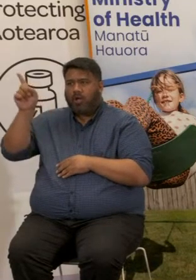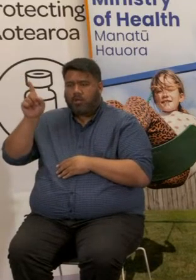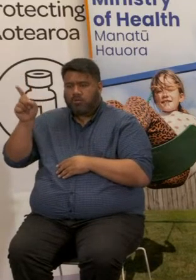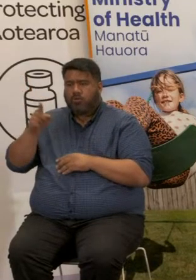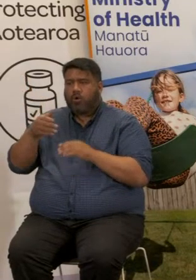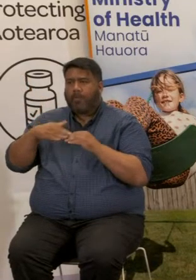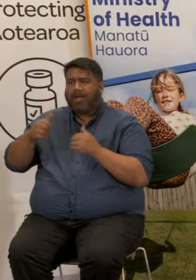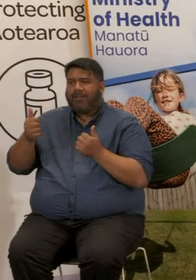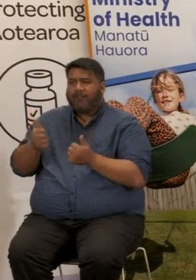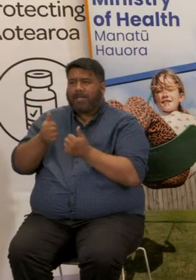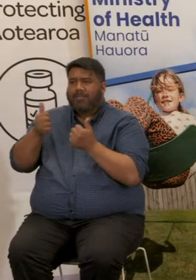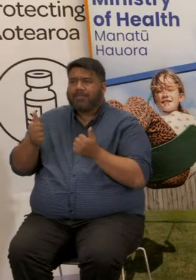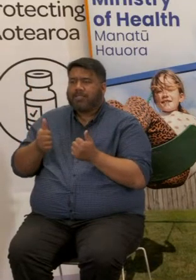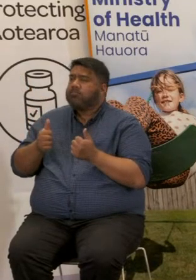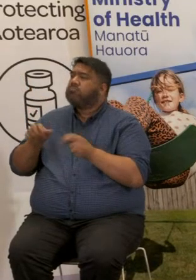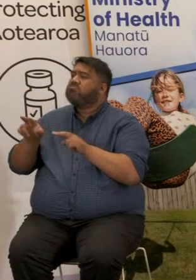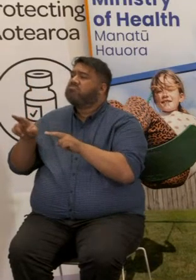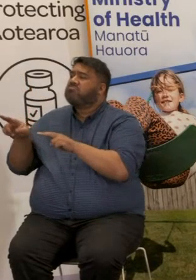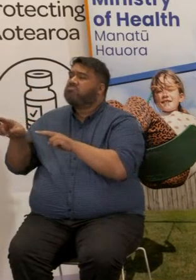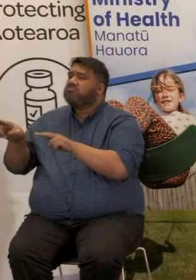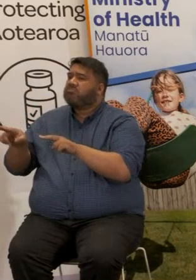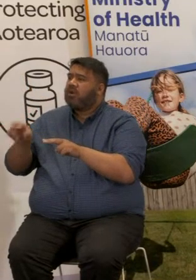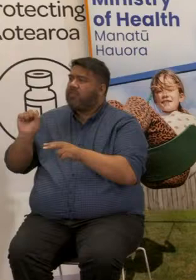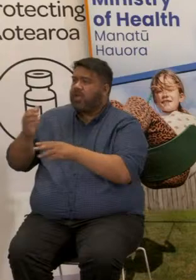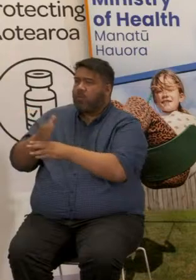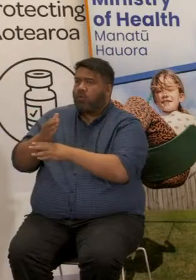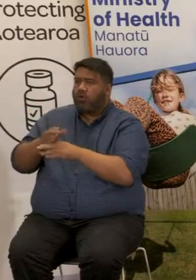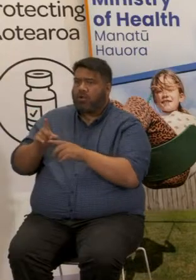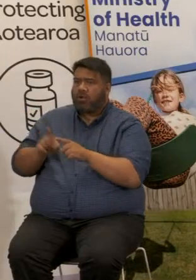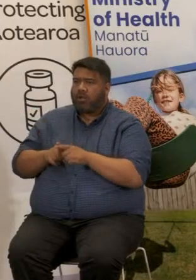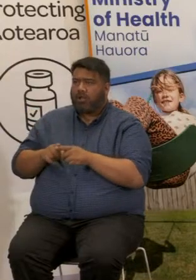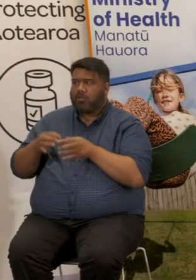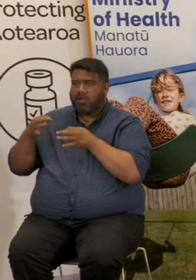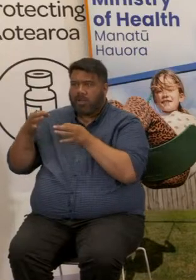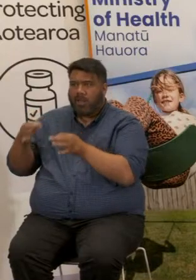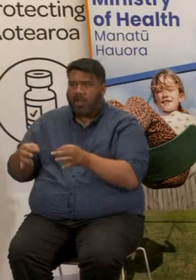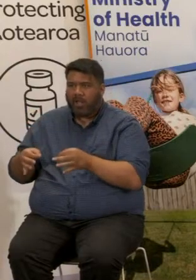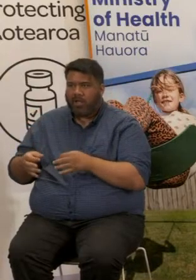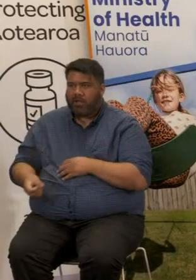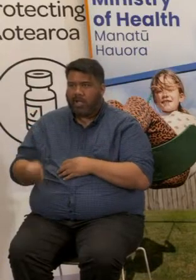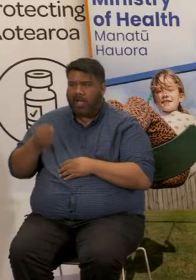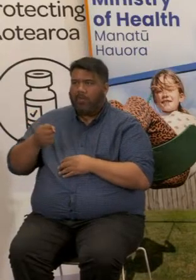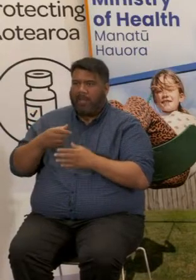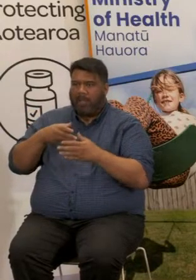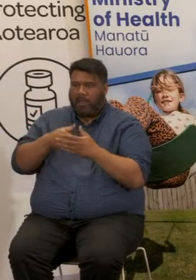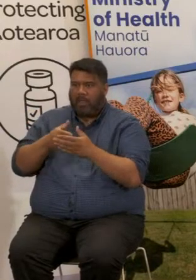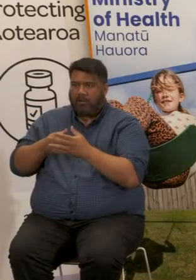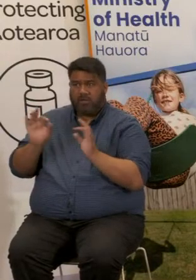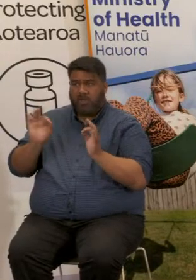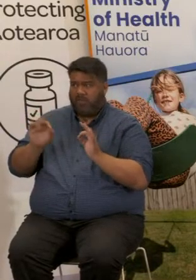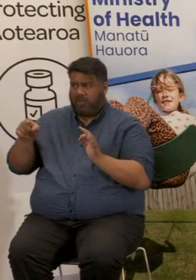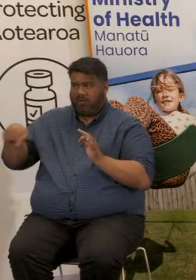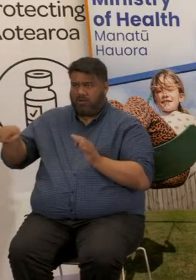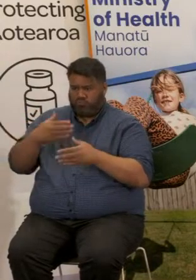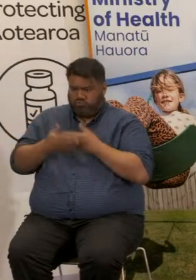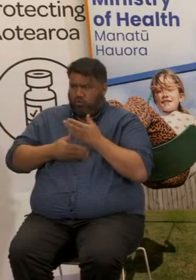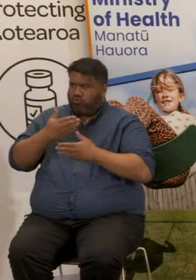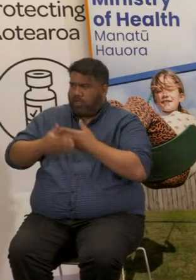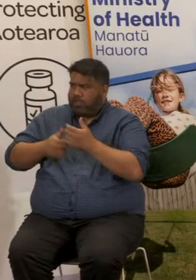wouldn't describe what they're doing on the ground there as being held back. They've had great progress, in particular in the areas you just talked about in